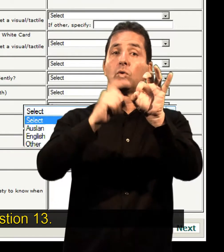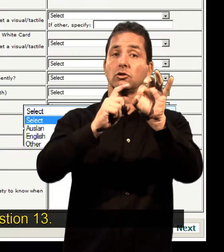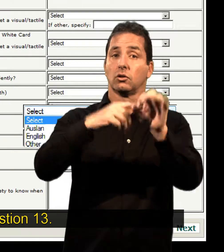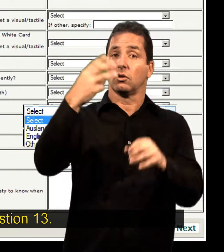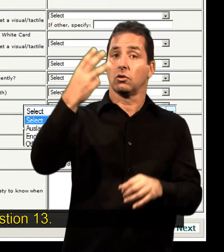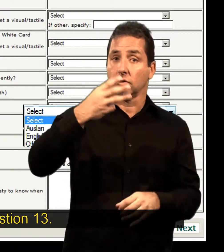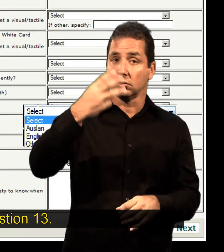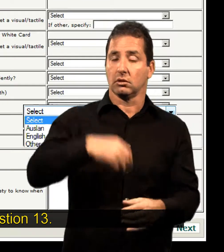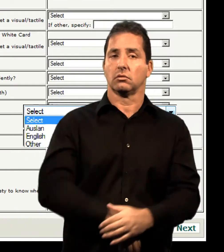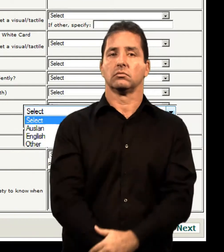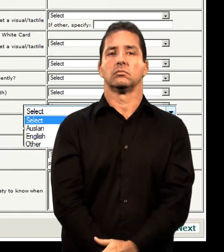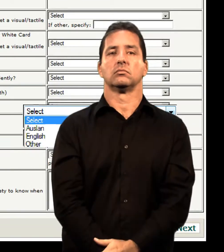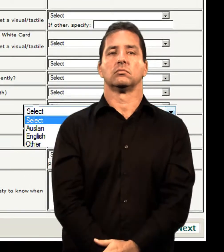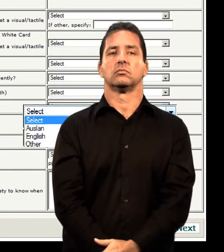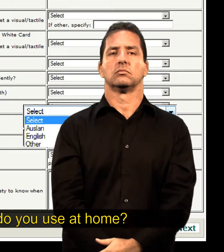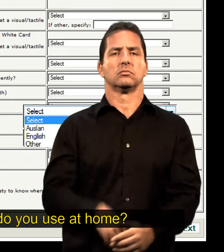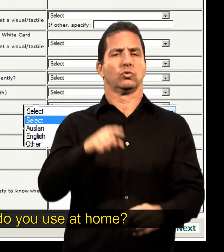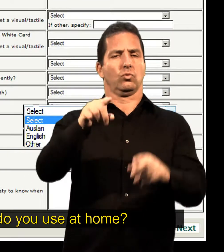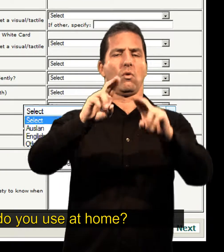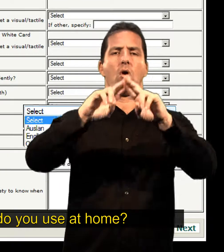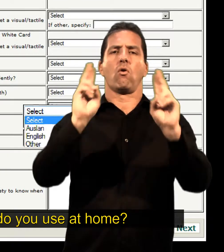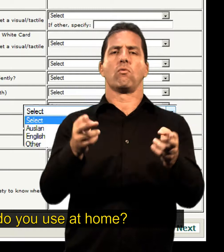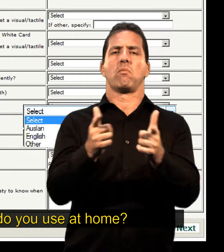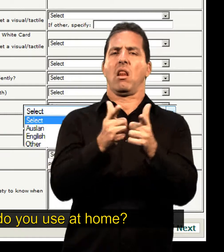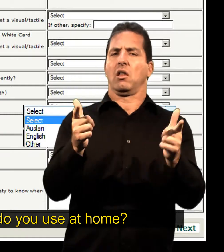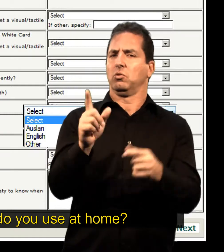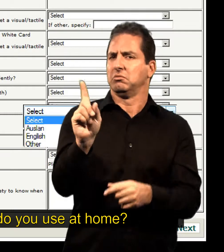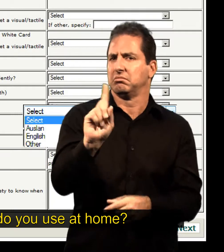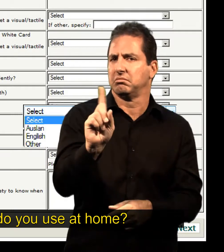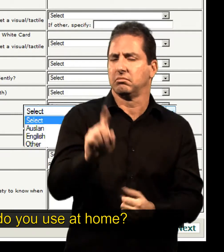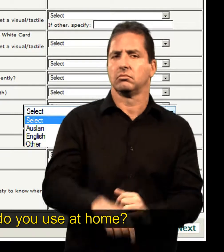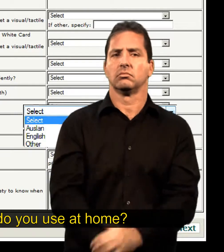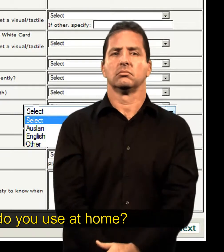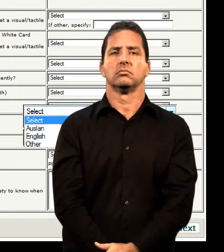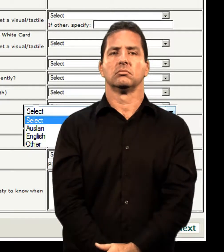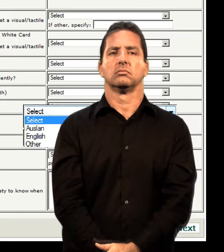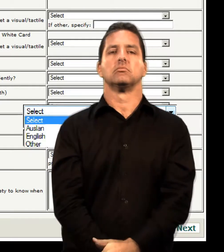Question 13. What language do you use at home?